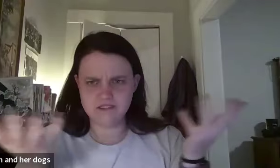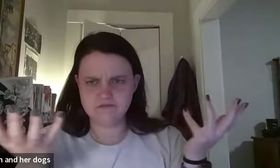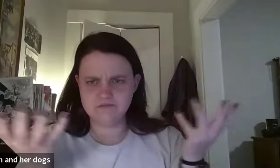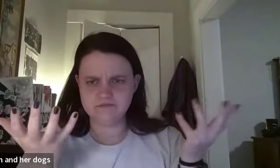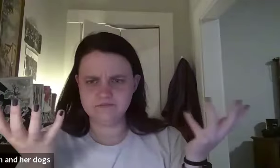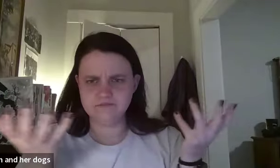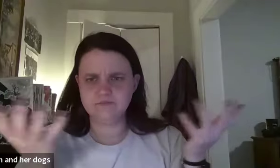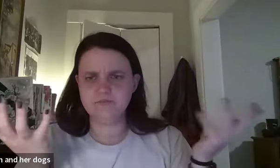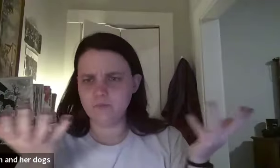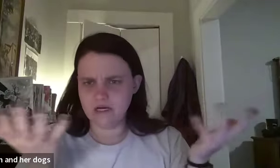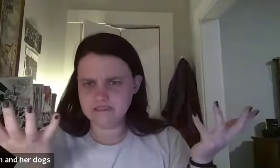what, what.